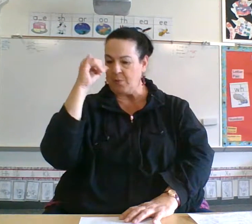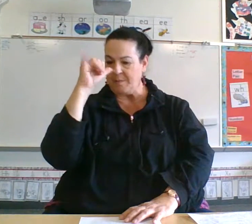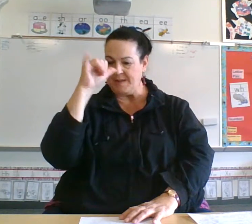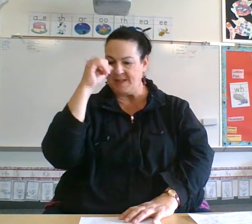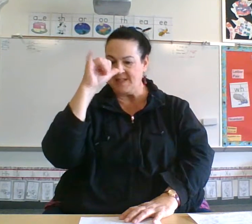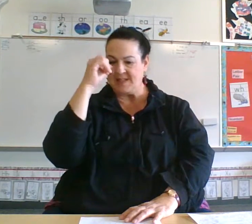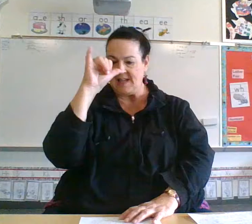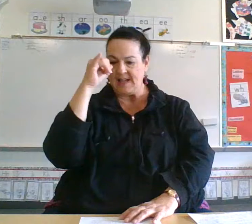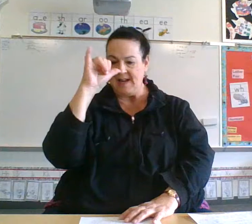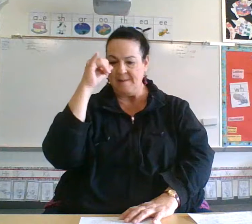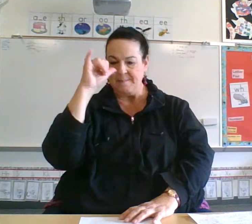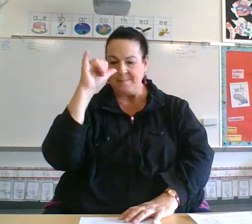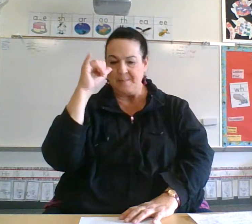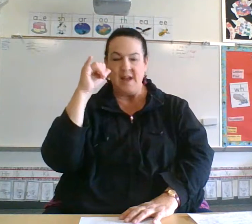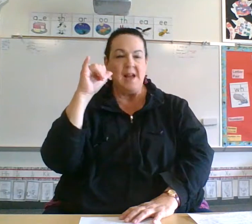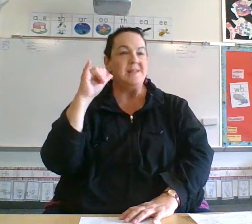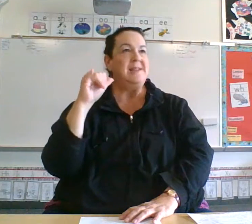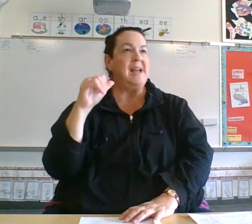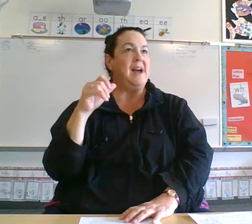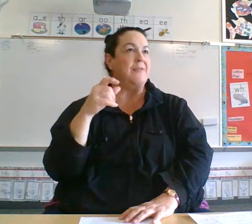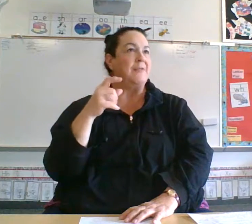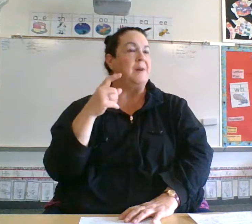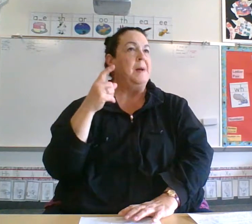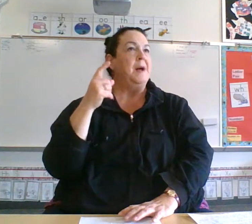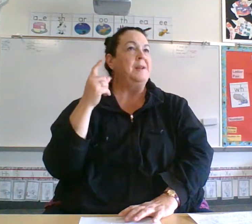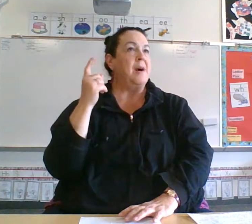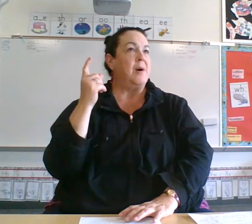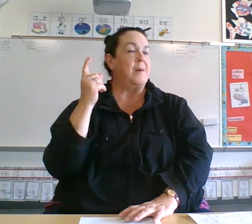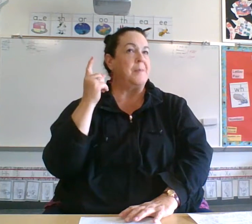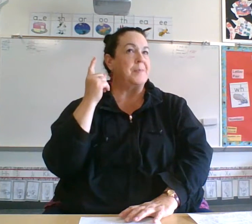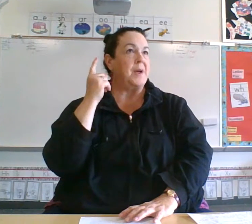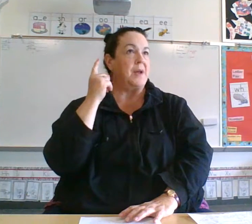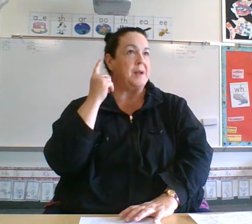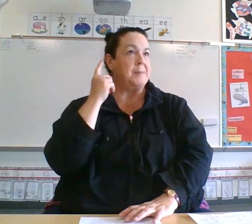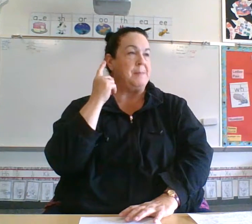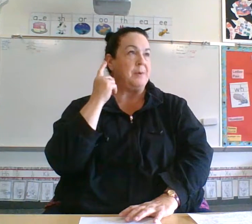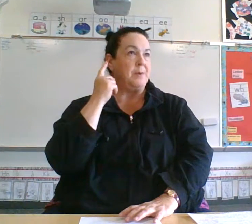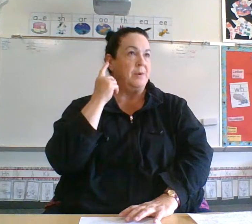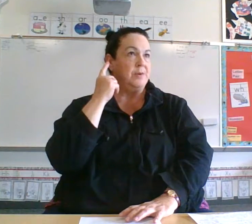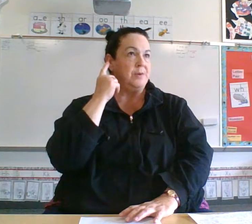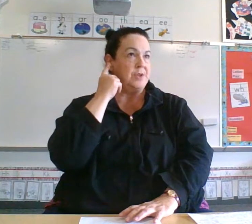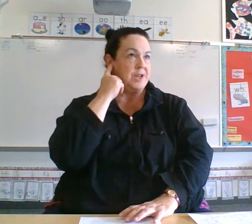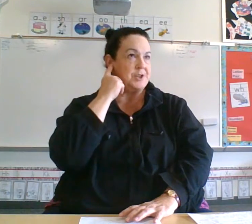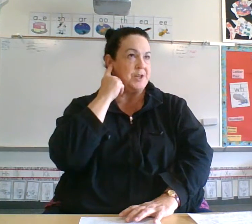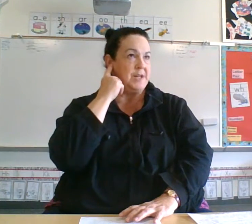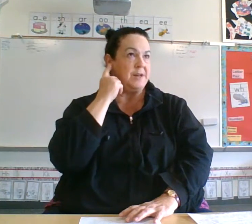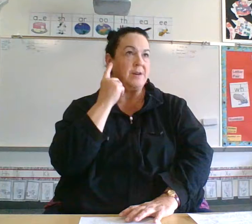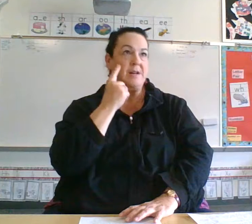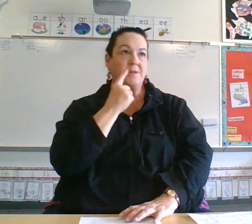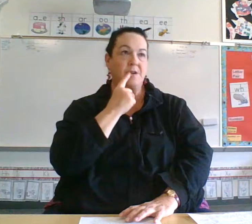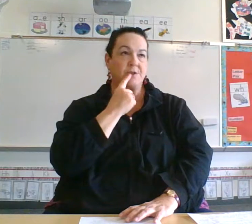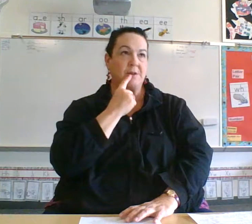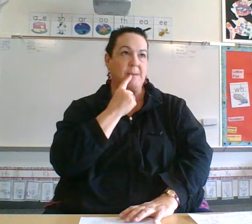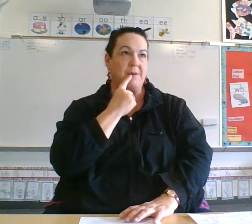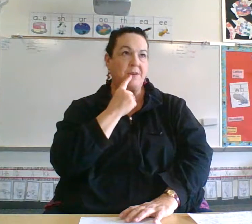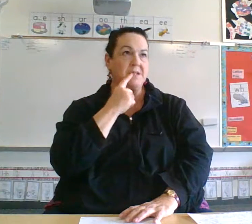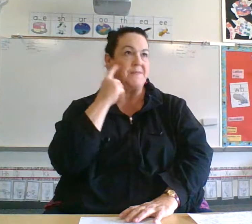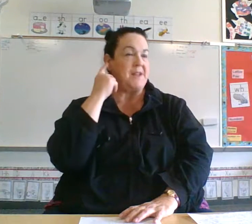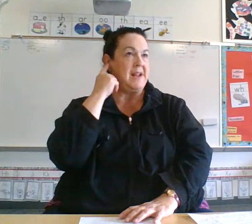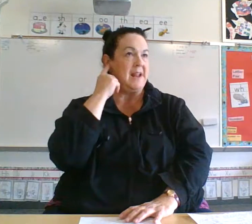but this is silly. Deaf. Now, a lot of people touch the ear and touch their mouth, because if they can't hear,